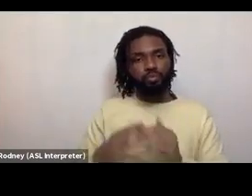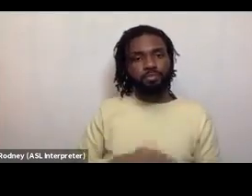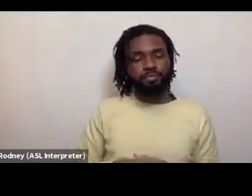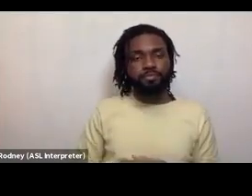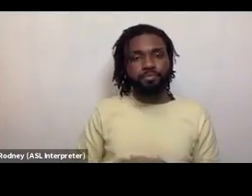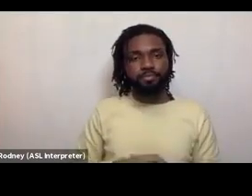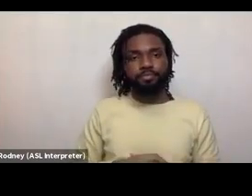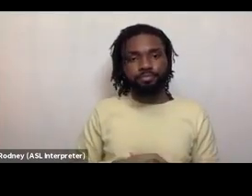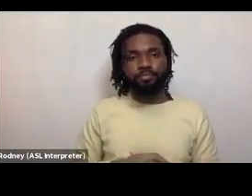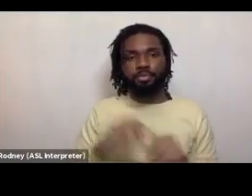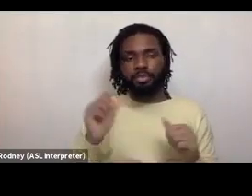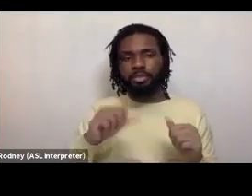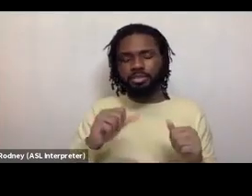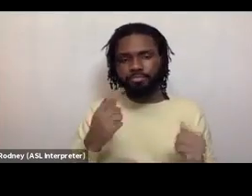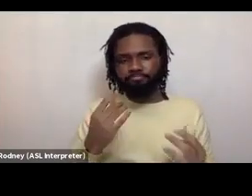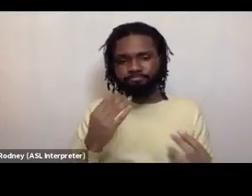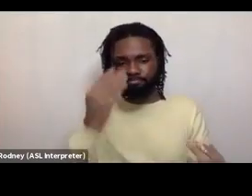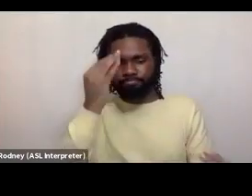trying to think,